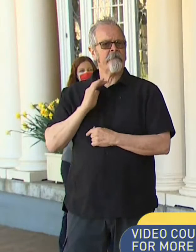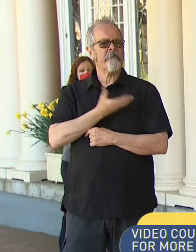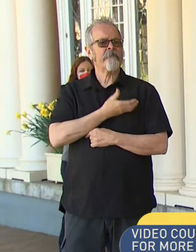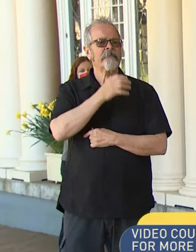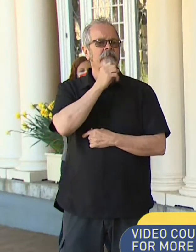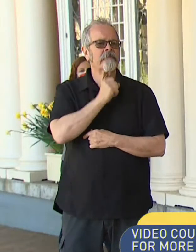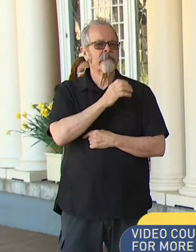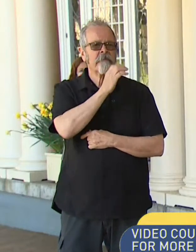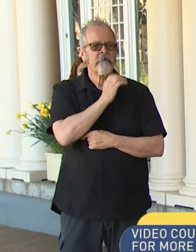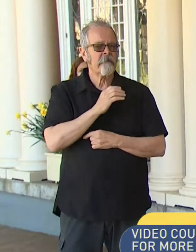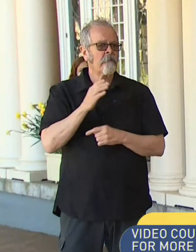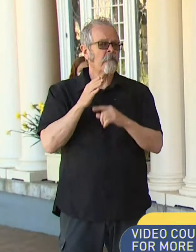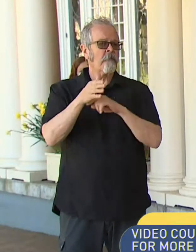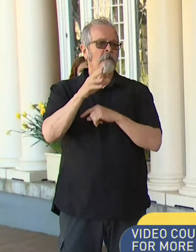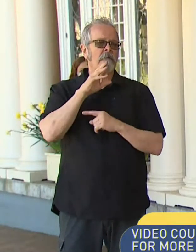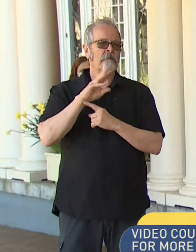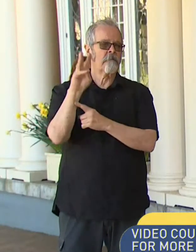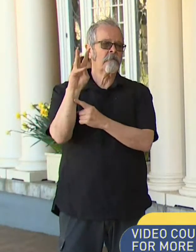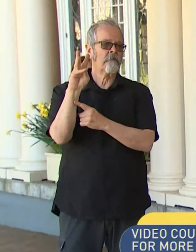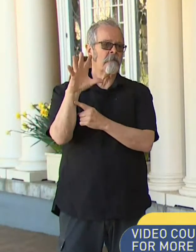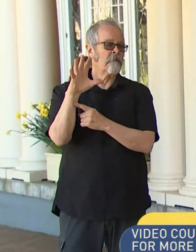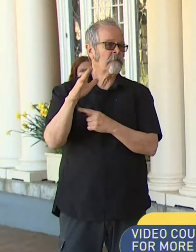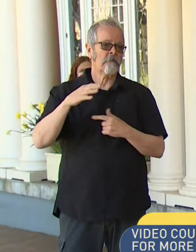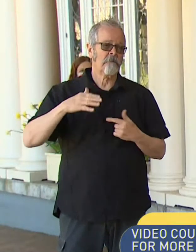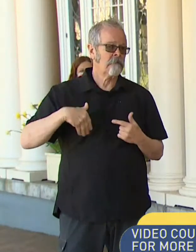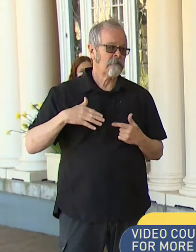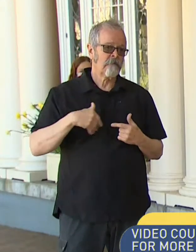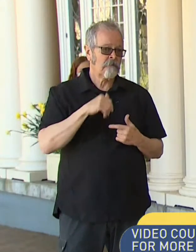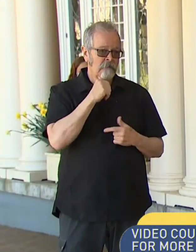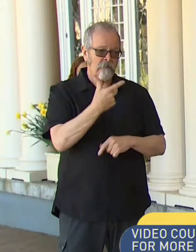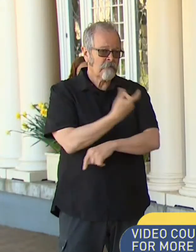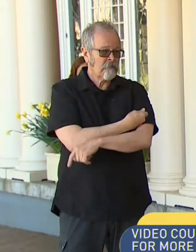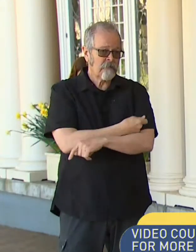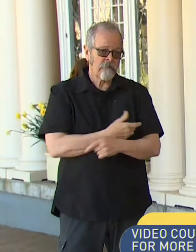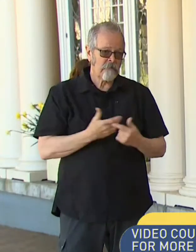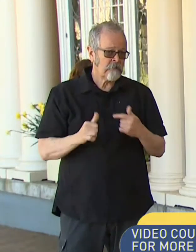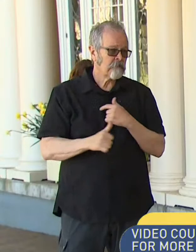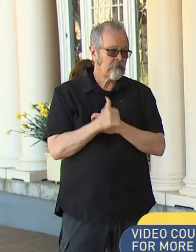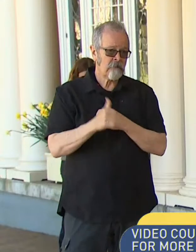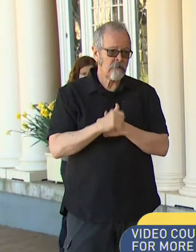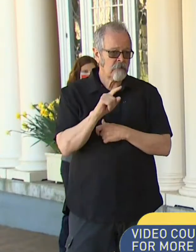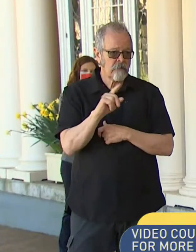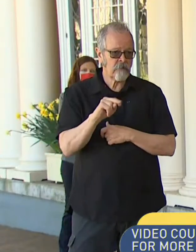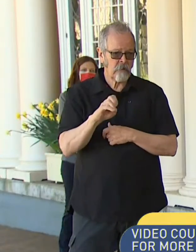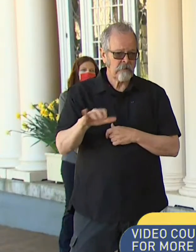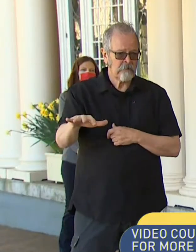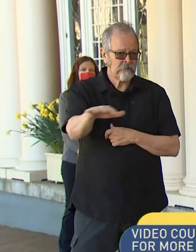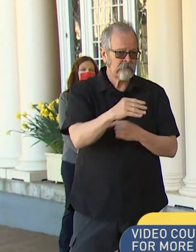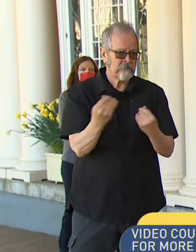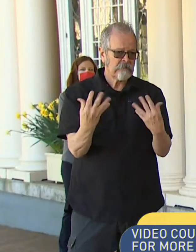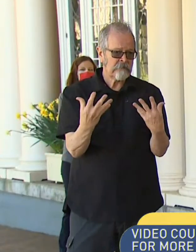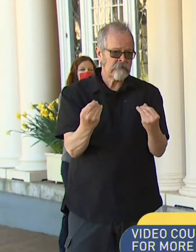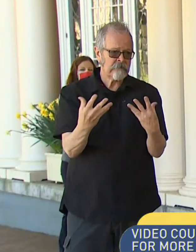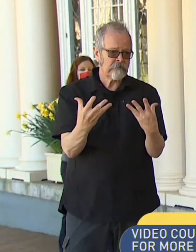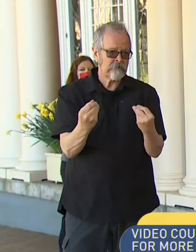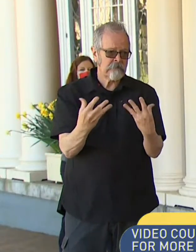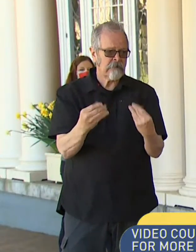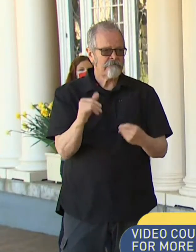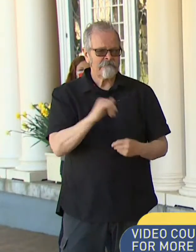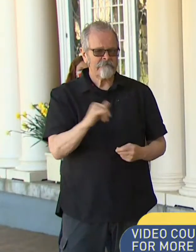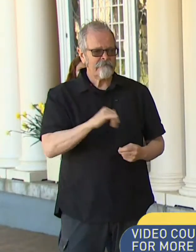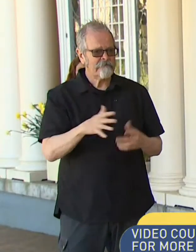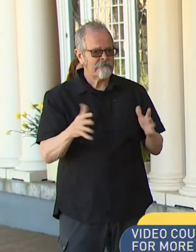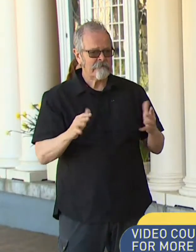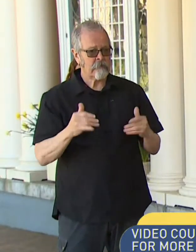of 65 who are not vaccinated. They have a target on their back. They are in the danger zone. And those people still